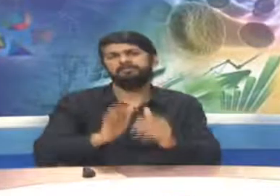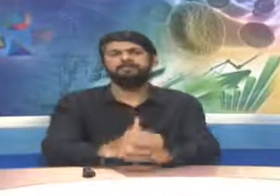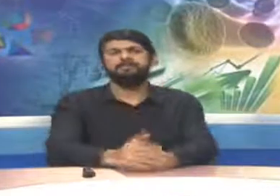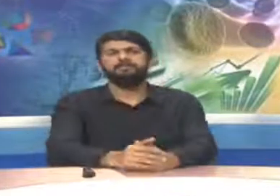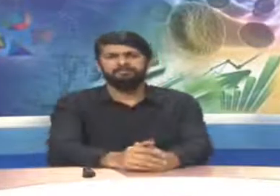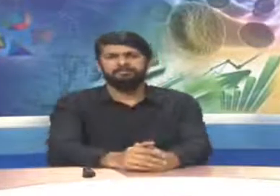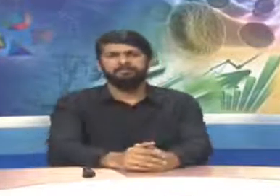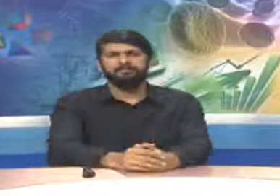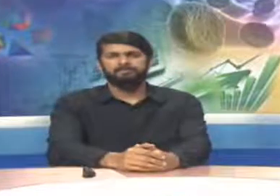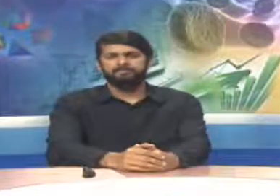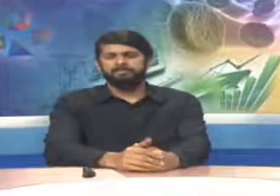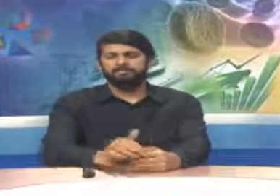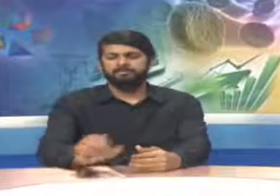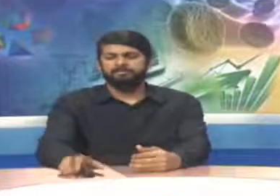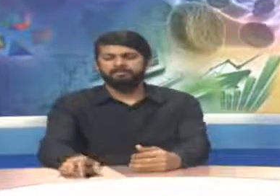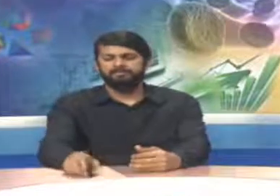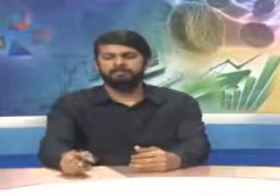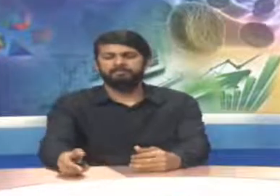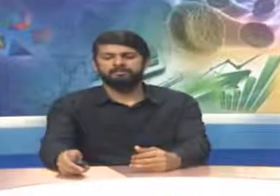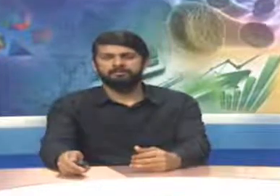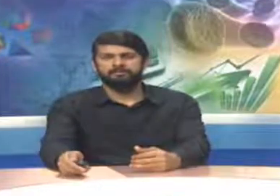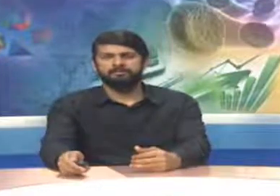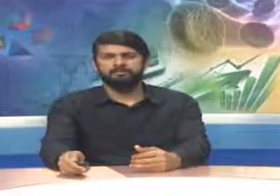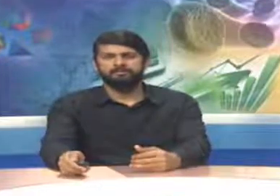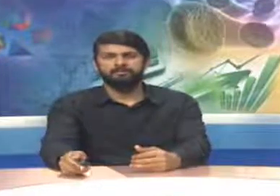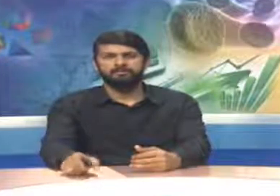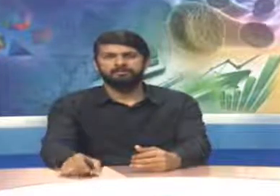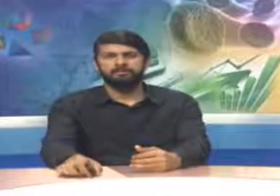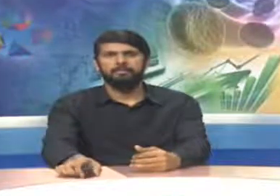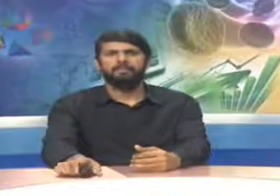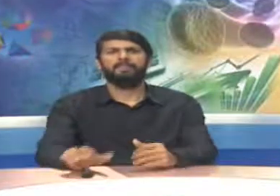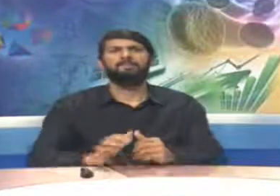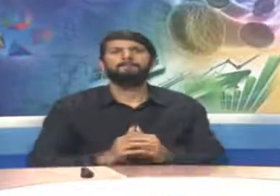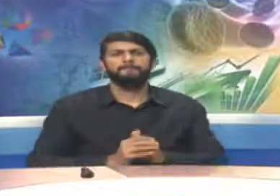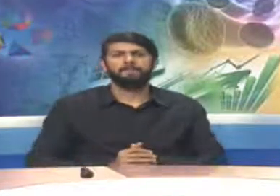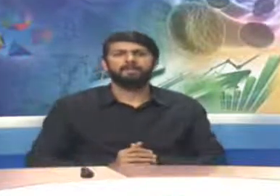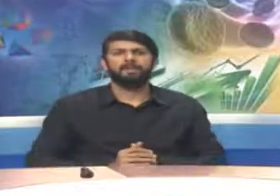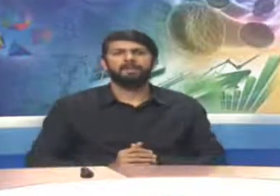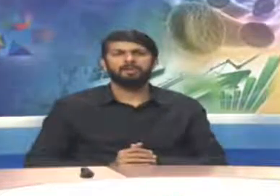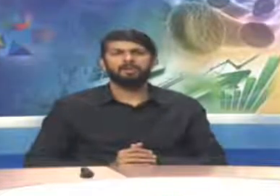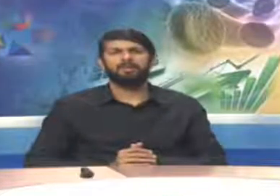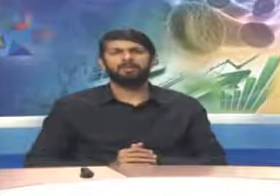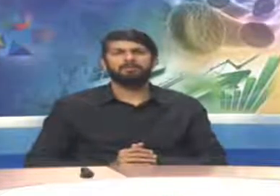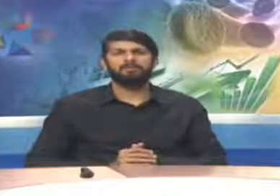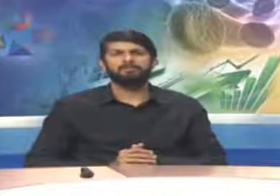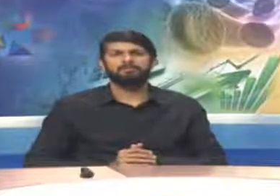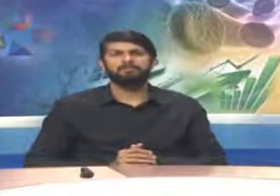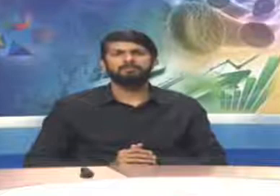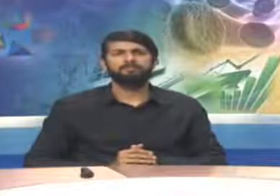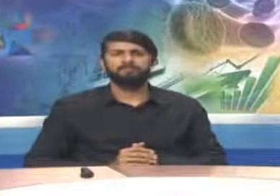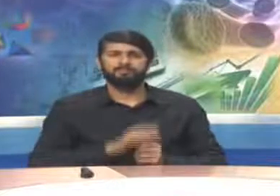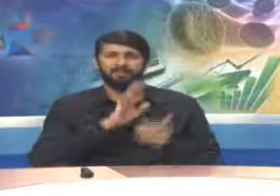Next to the move on, Marxism and its basic effect.